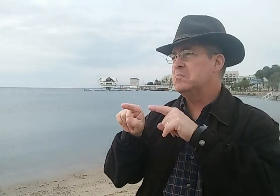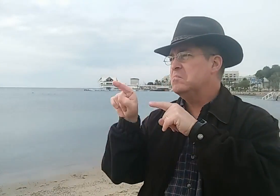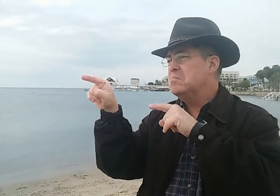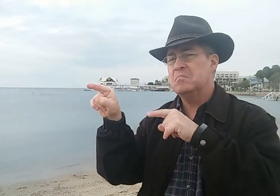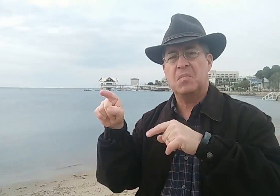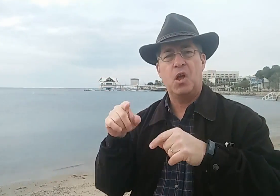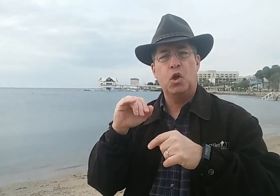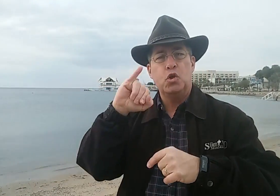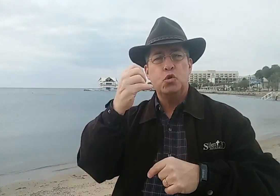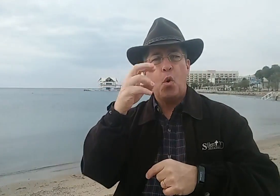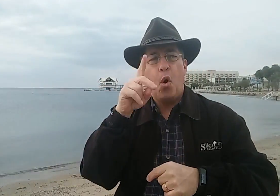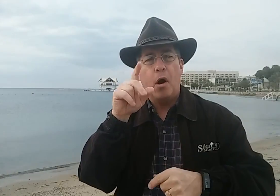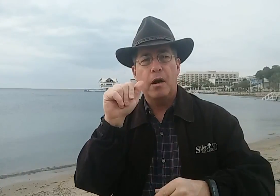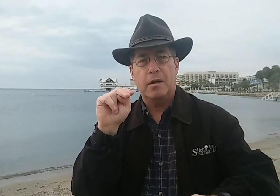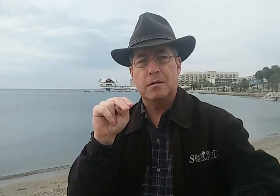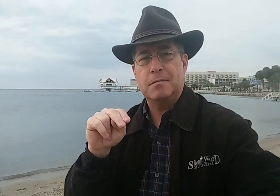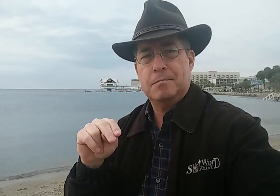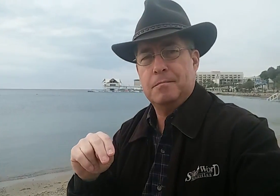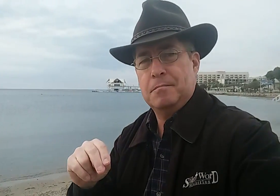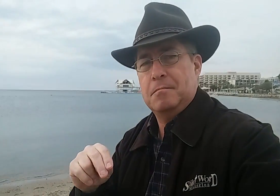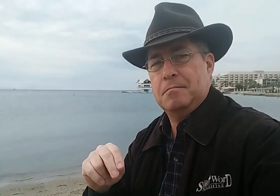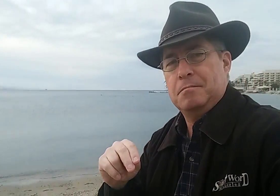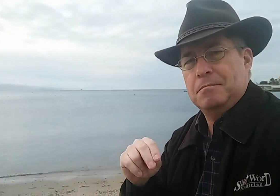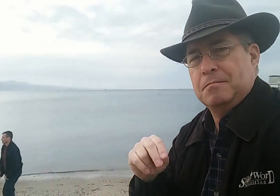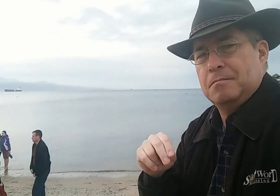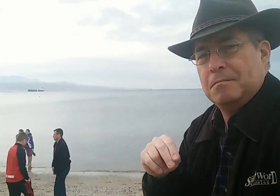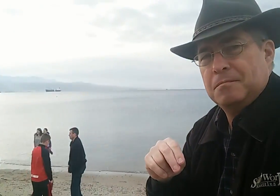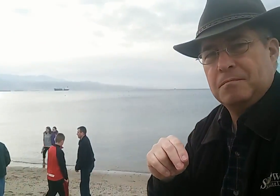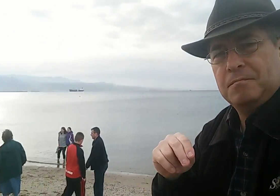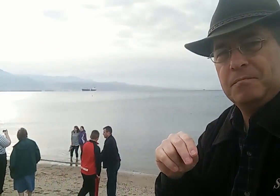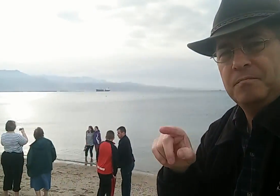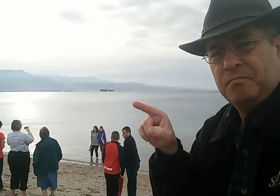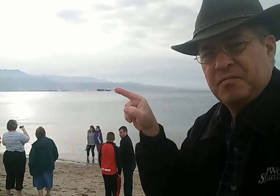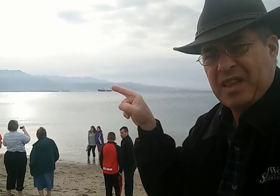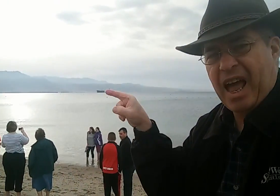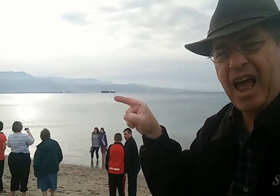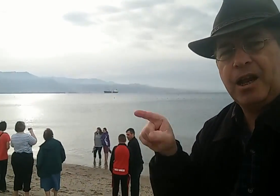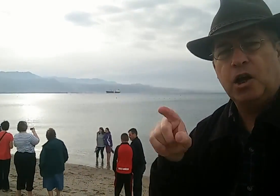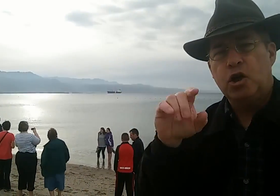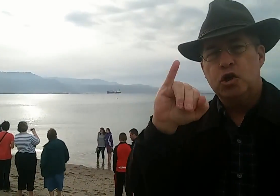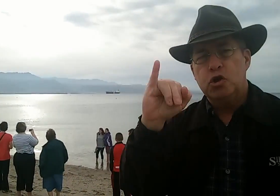So very close to here you can see Jordan, right across the way here. That's Jordan.